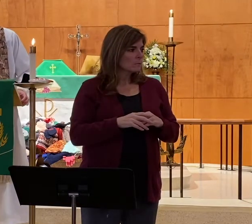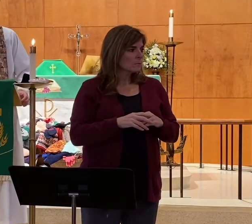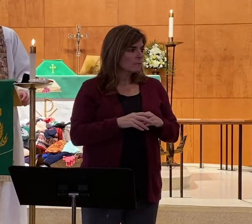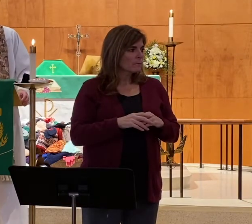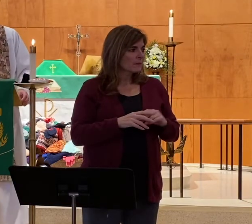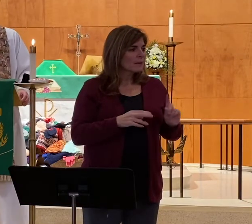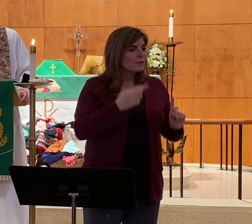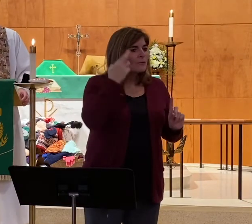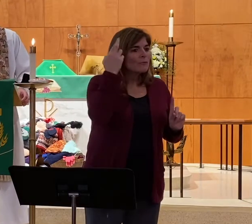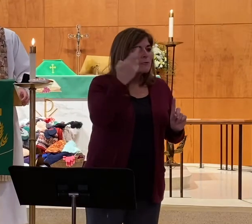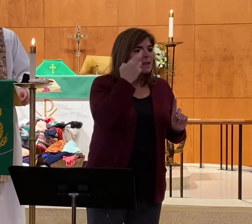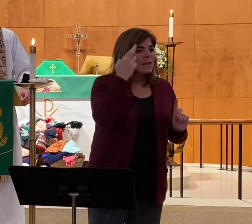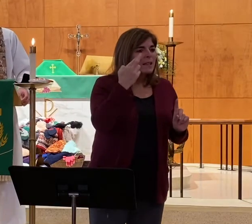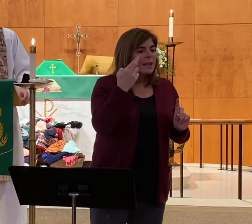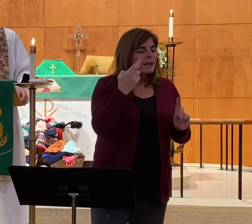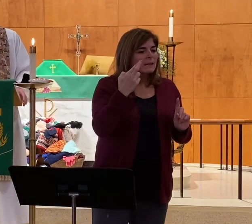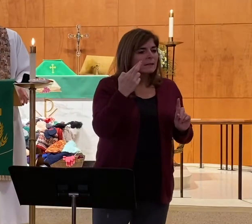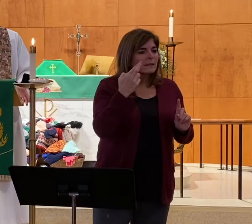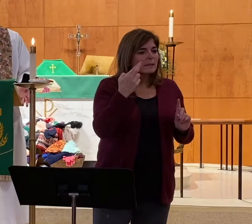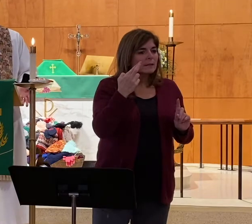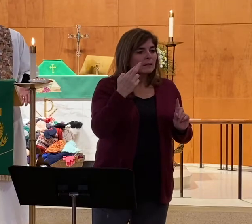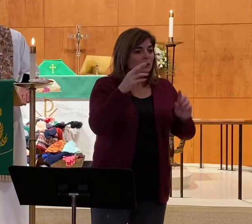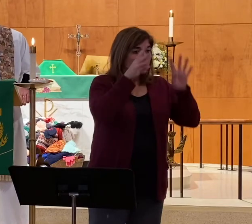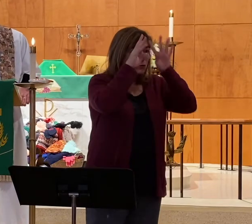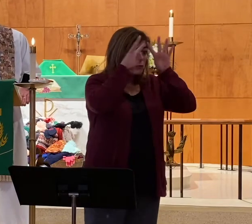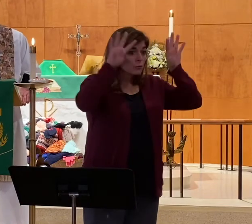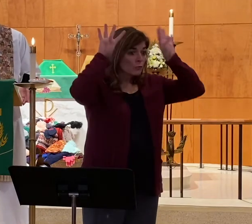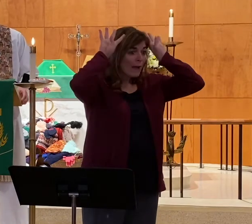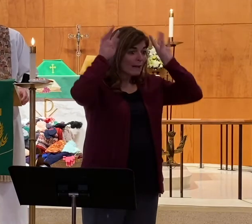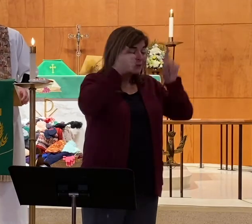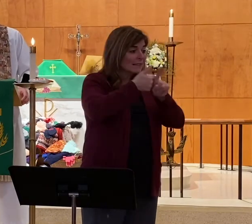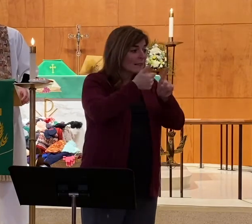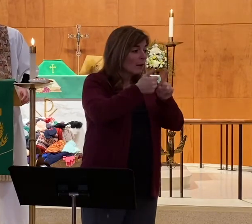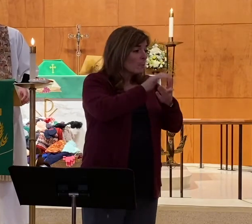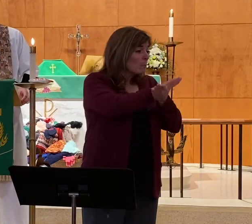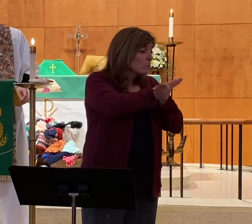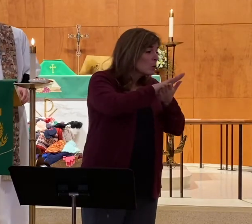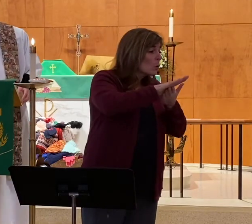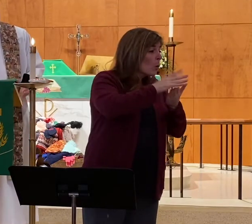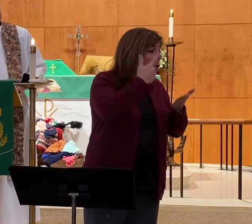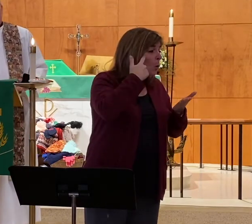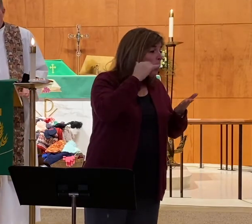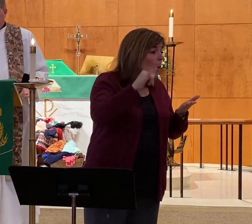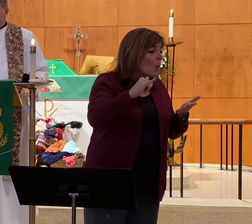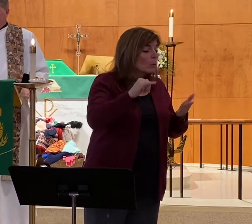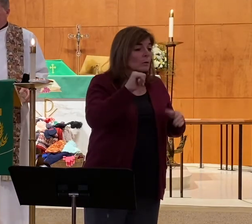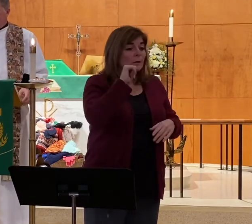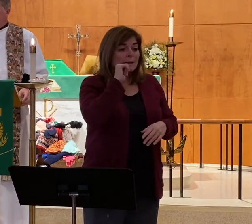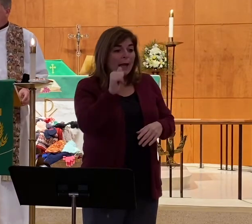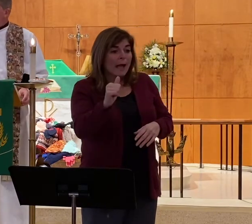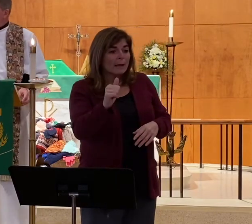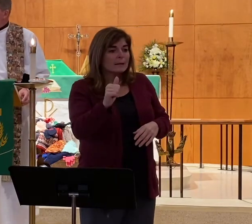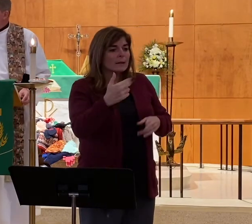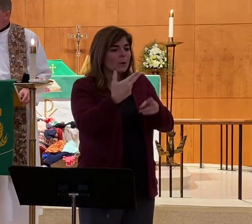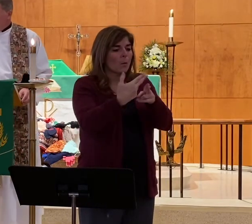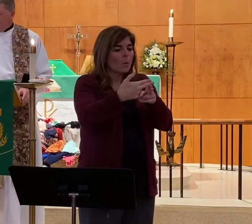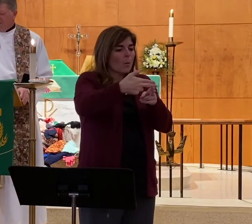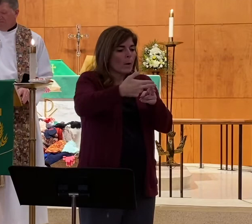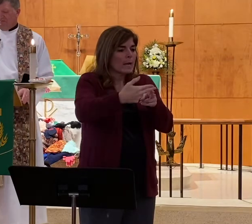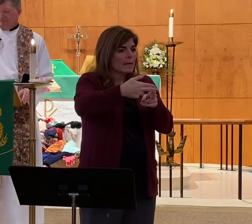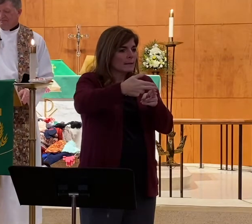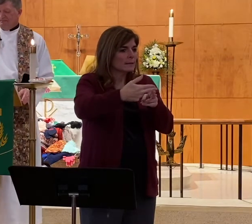Archimedes realized that the way to determine whether or not a crown was pure gold was to compare its weight to its